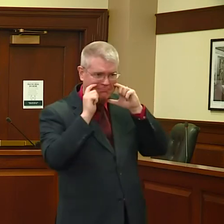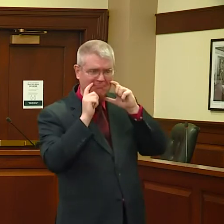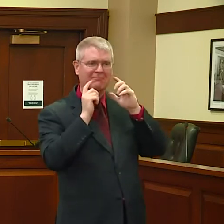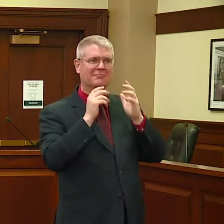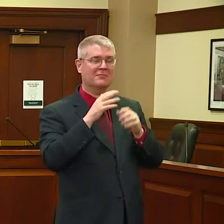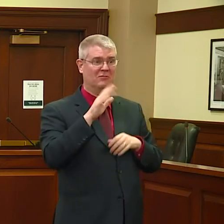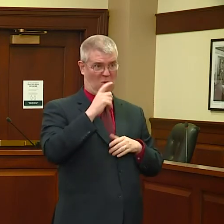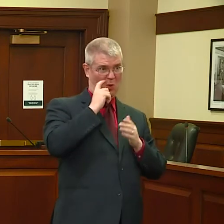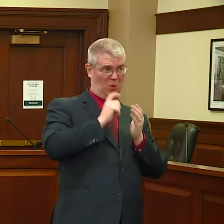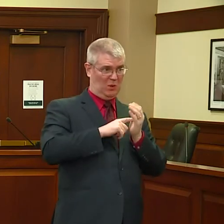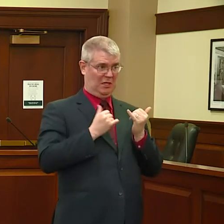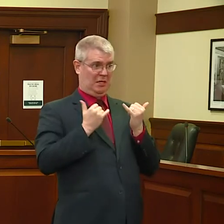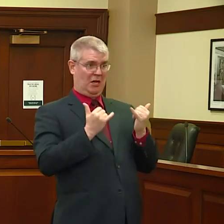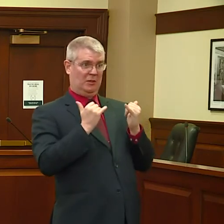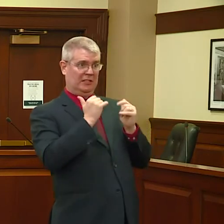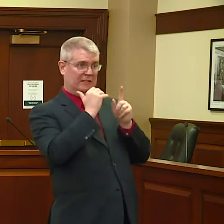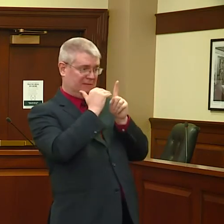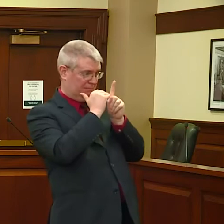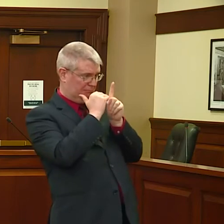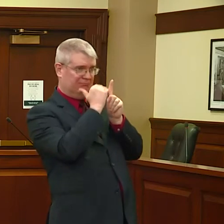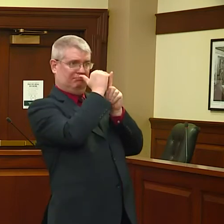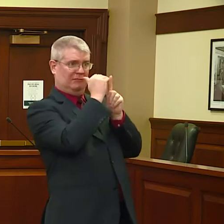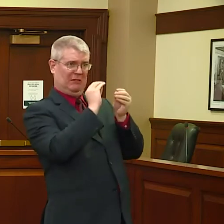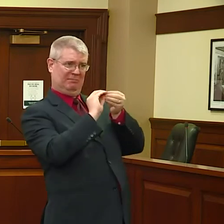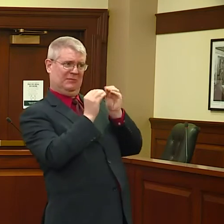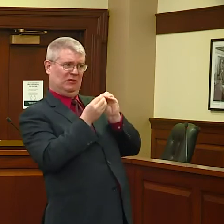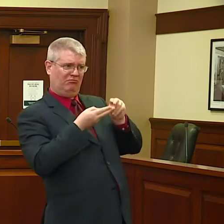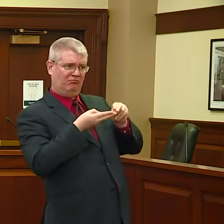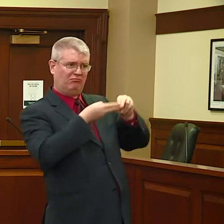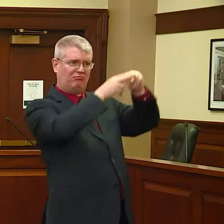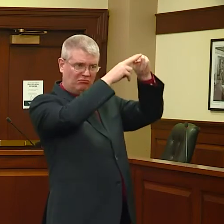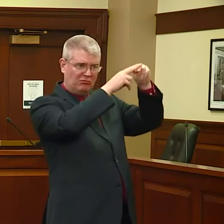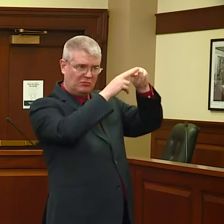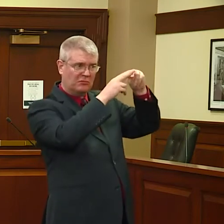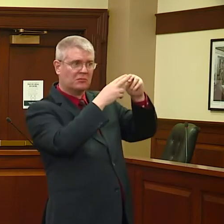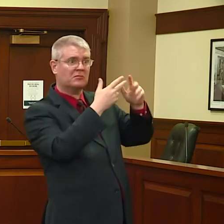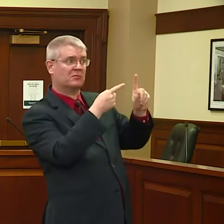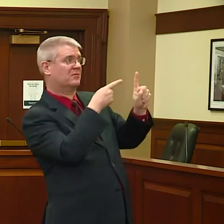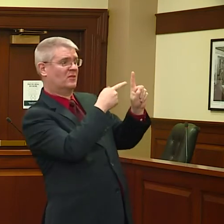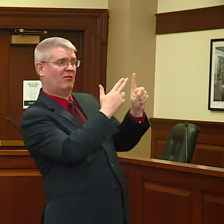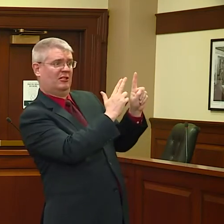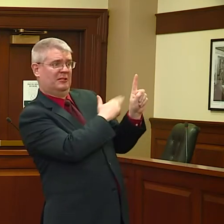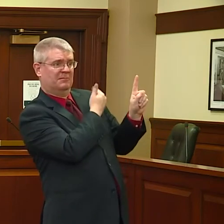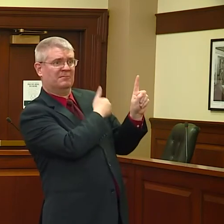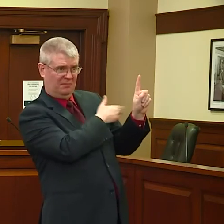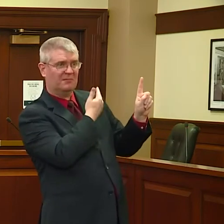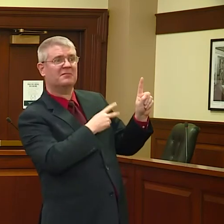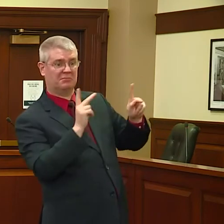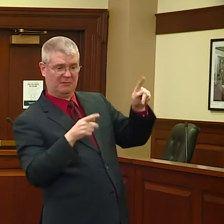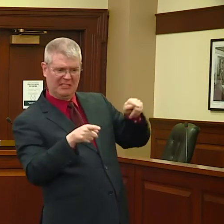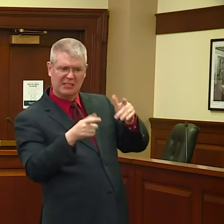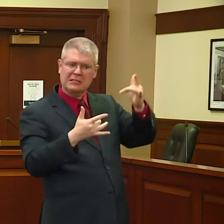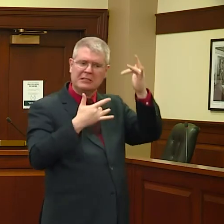Idahoans and sick healthcare workers, which jeopardizes our entire healthcare